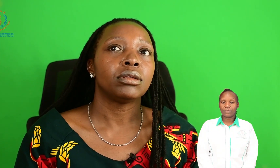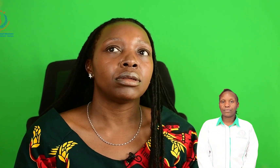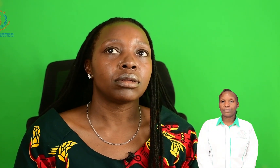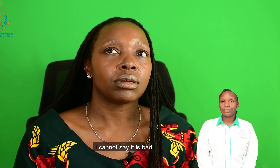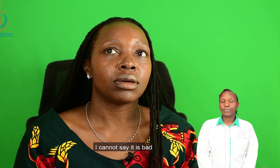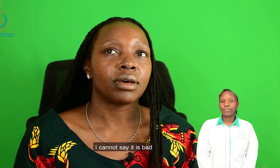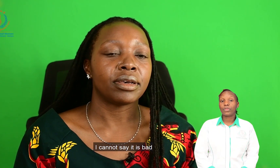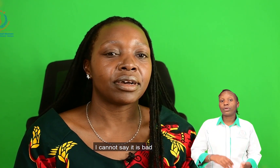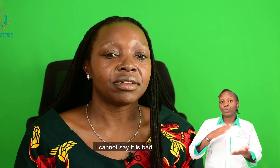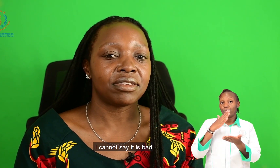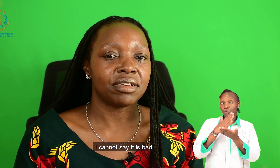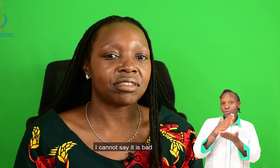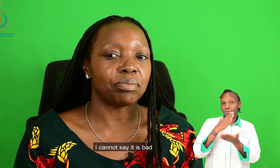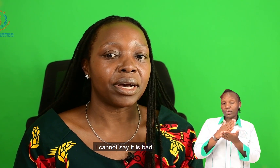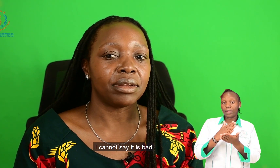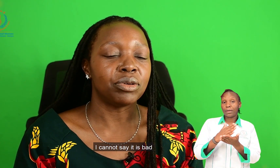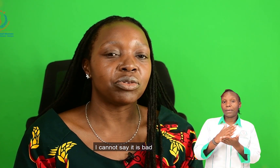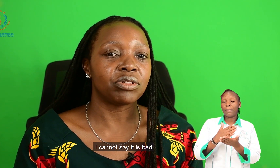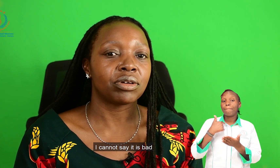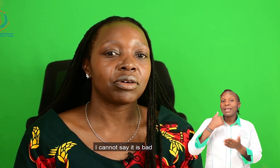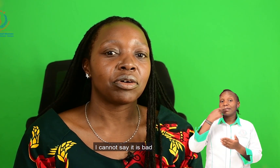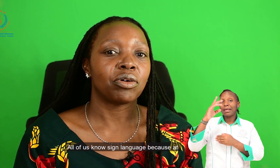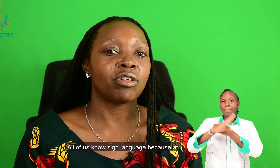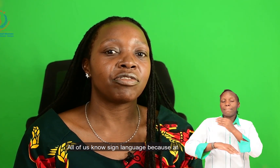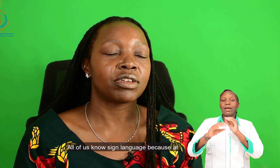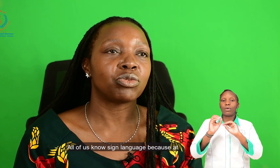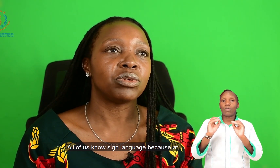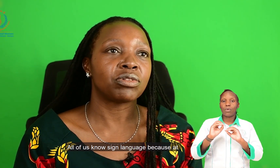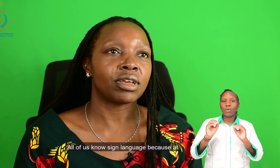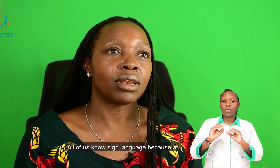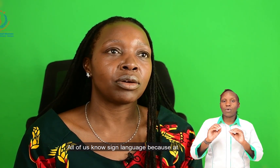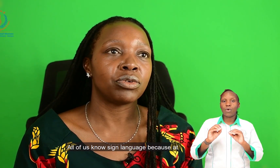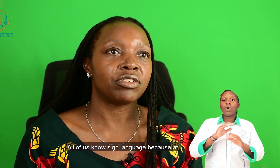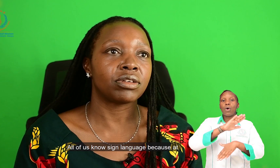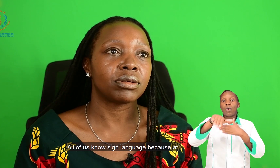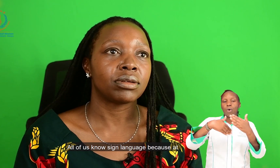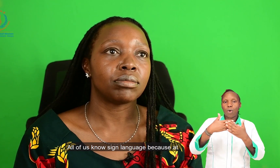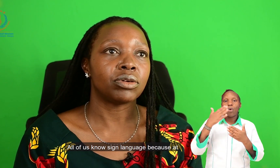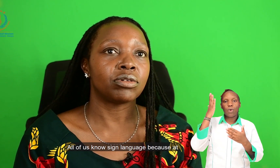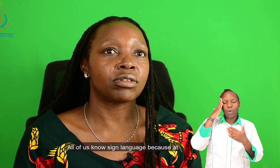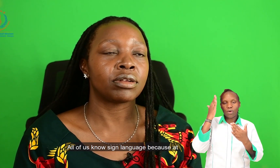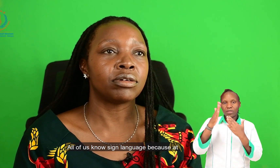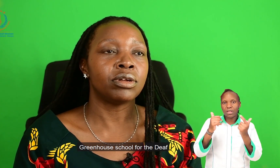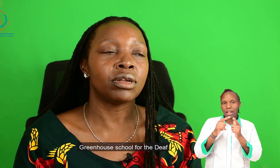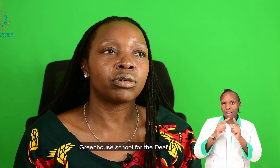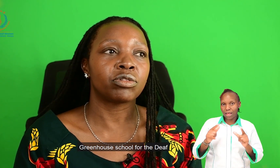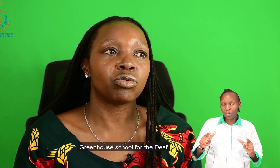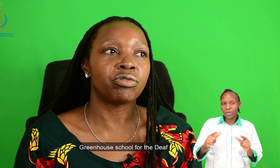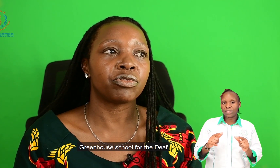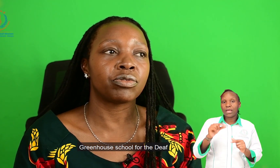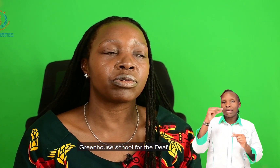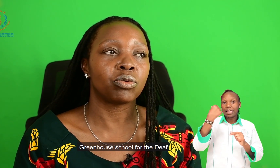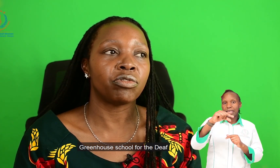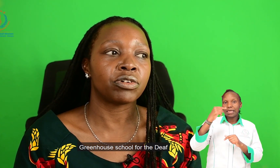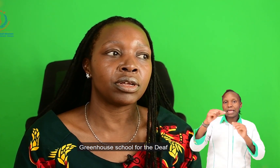Actually, I can't say it's bad, because all of us, we know sign language. Because at Greenhouse School for the